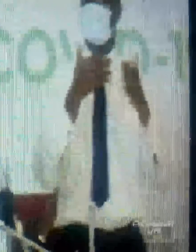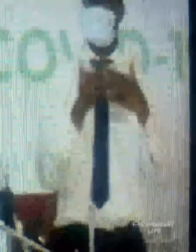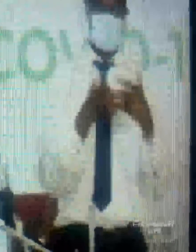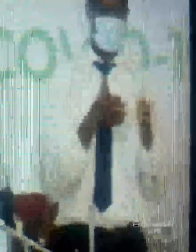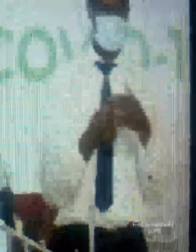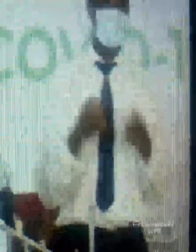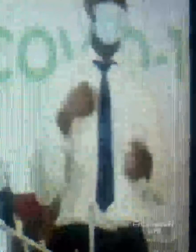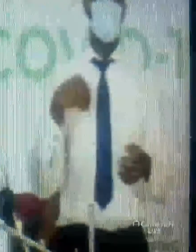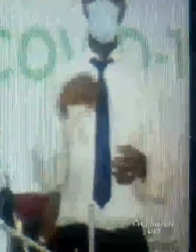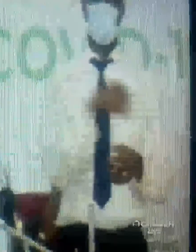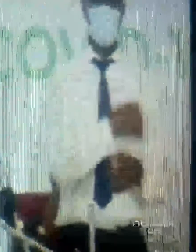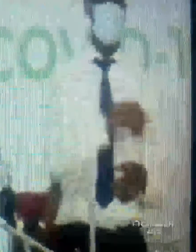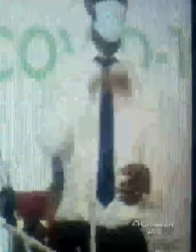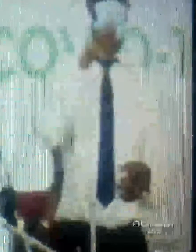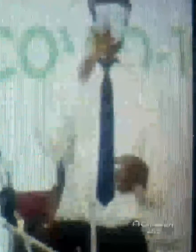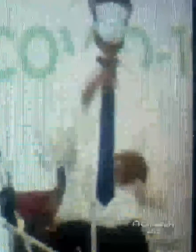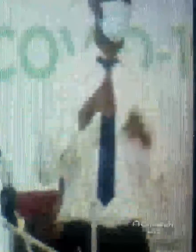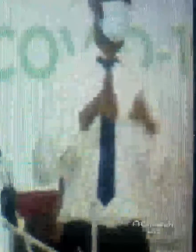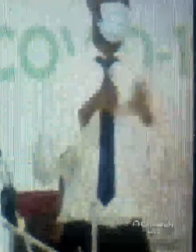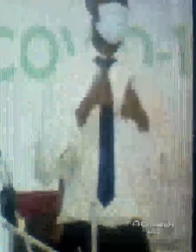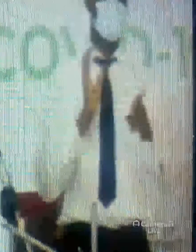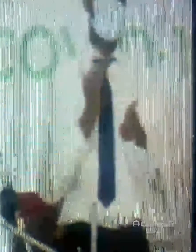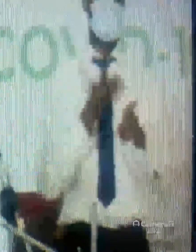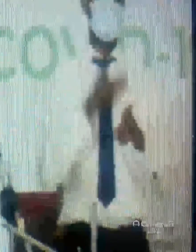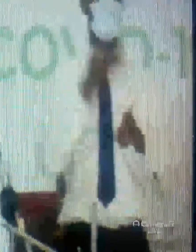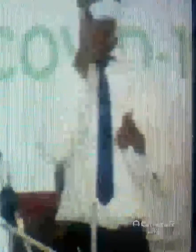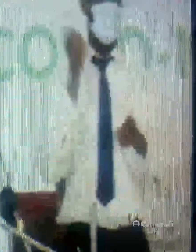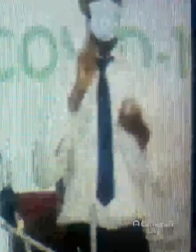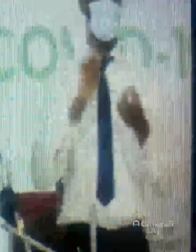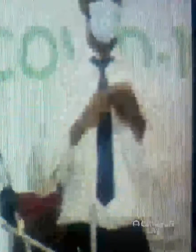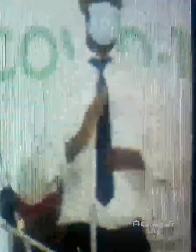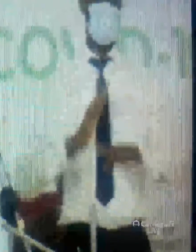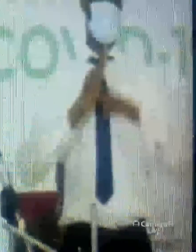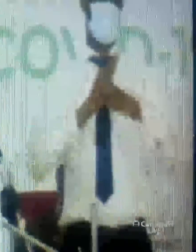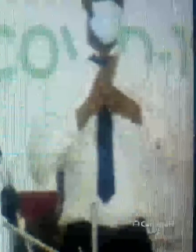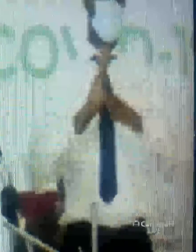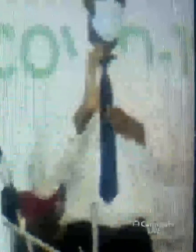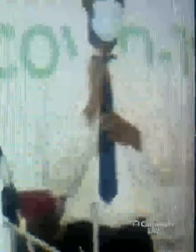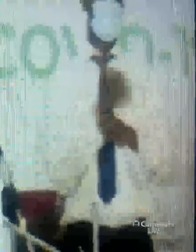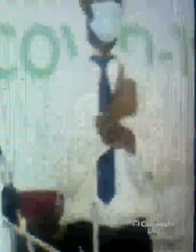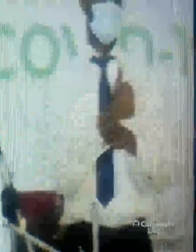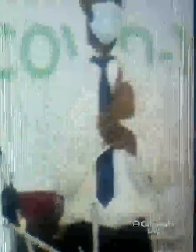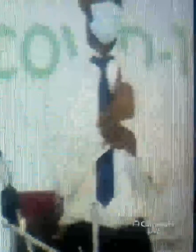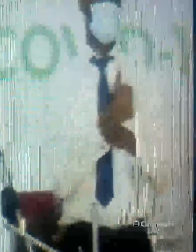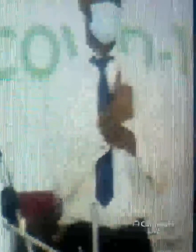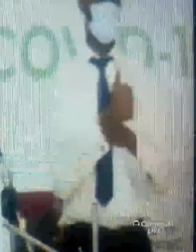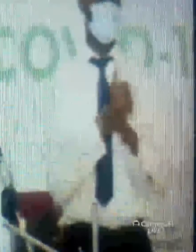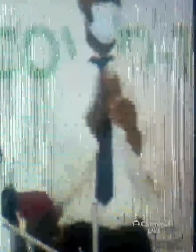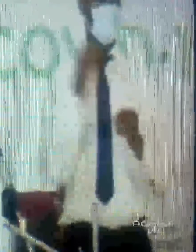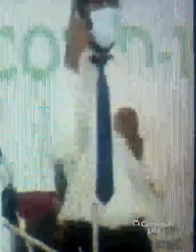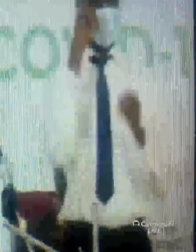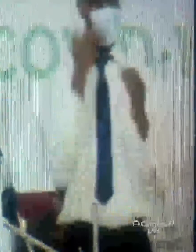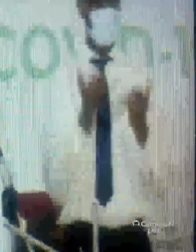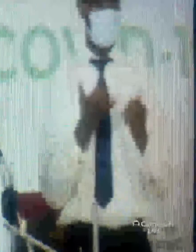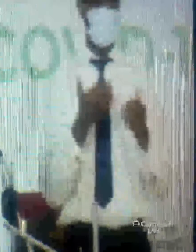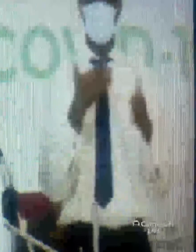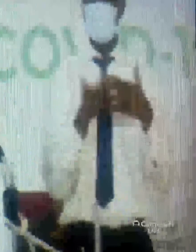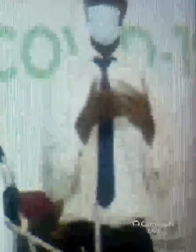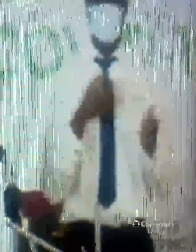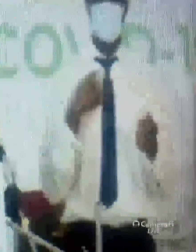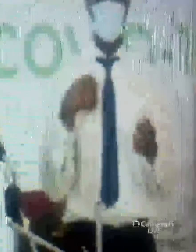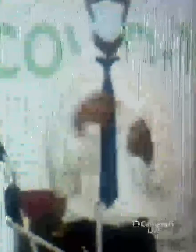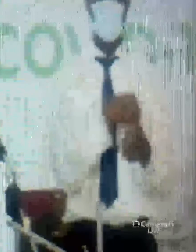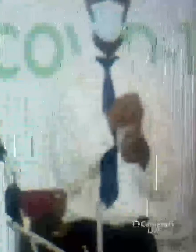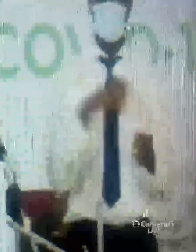very best in terms of what we need to do. For now, even when we do get the vaccine, it will take a while